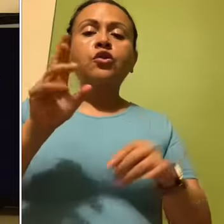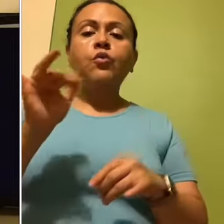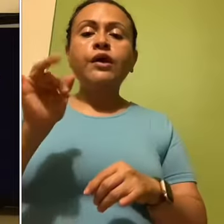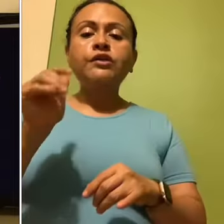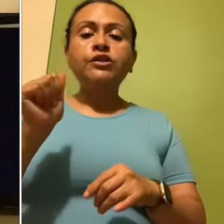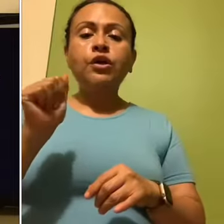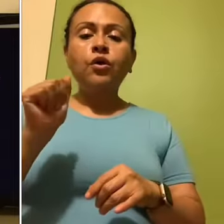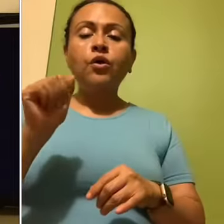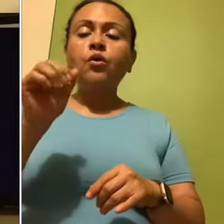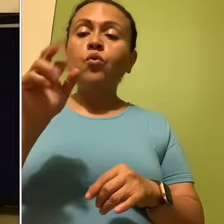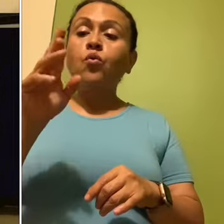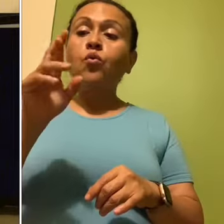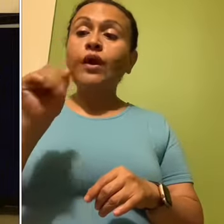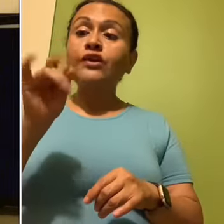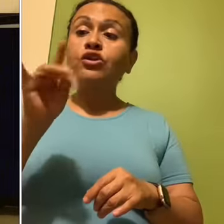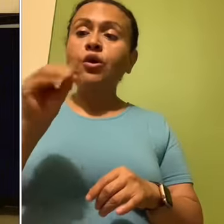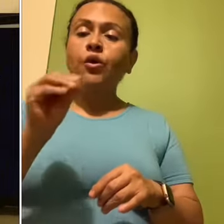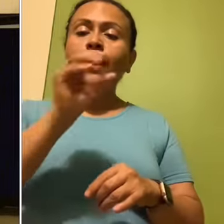B